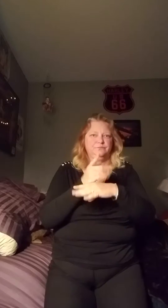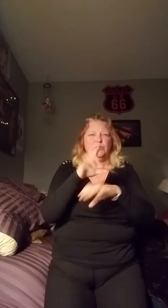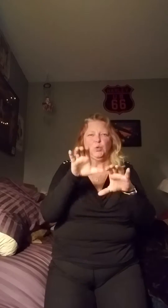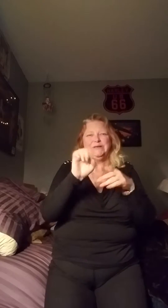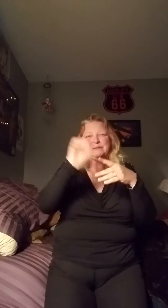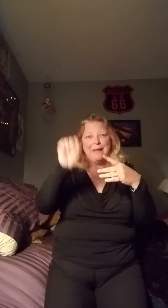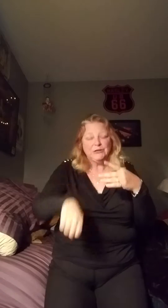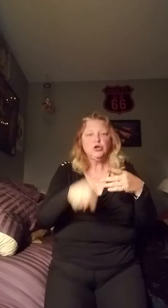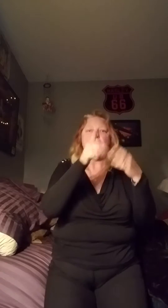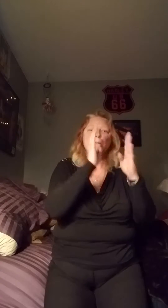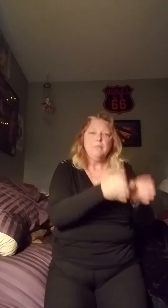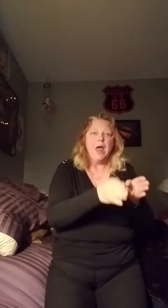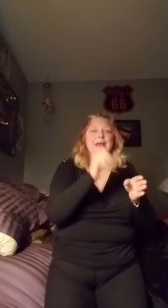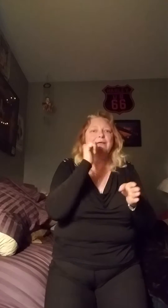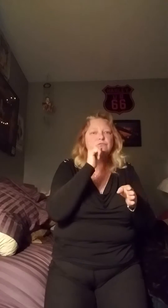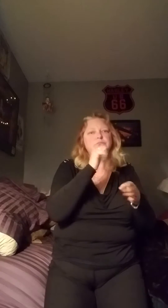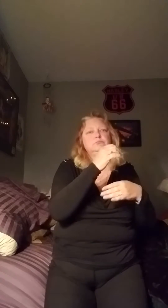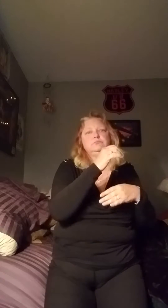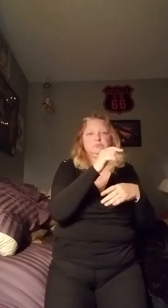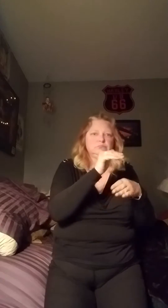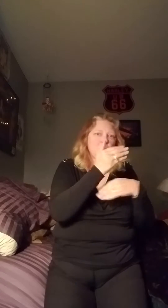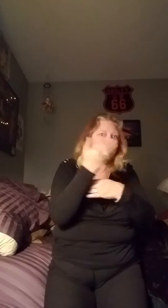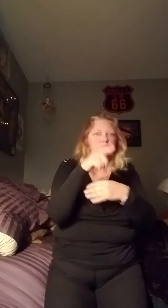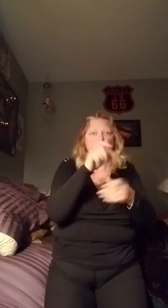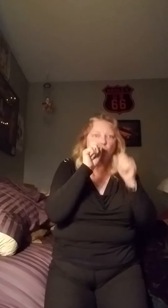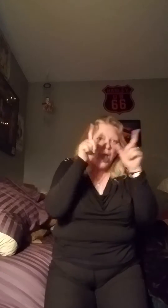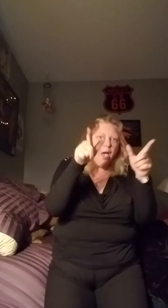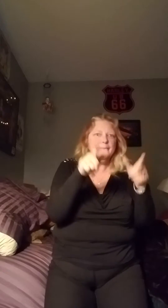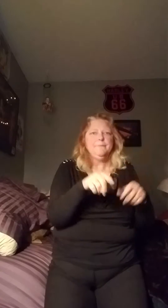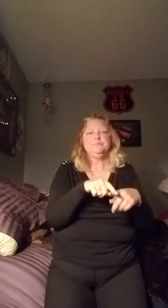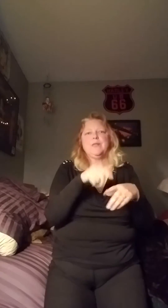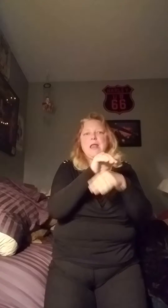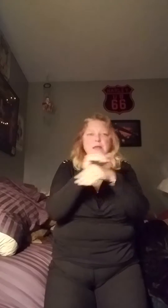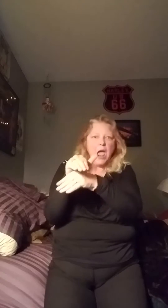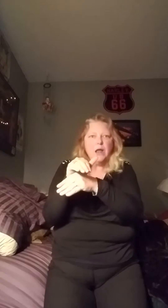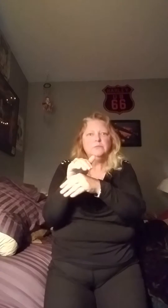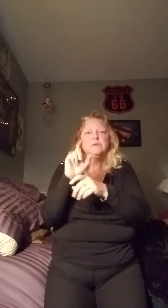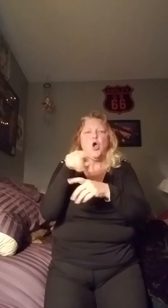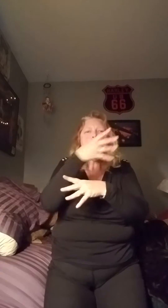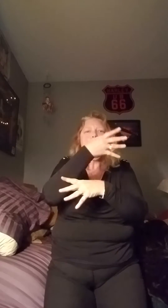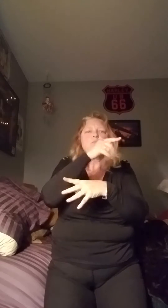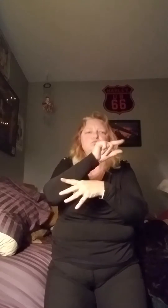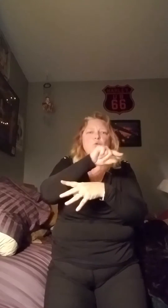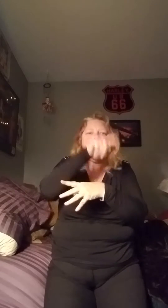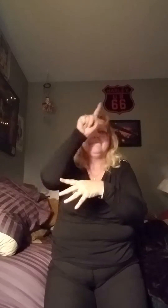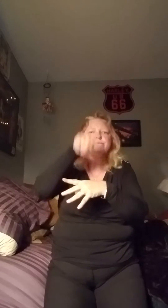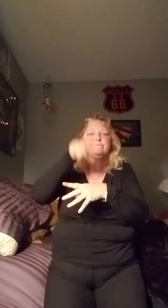morning, you wake up, or every night before you go to bed. You could put yourself on a graph, and it'll come out to some sort of wiggly thing.